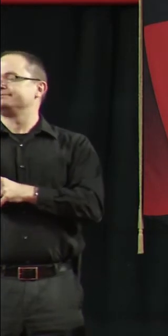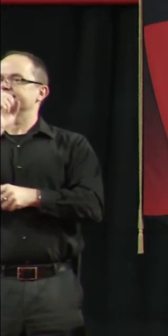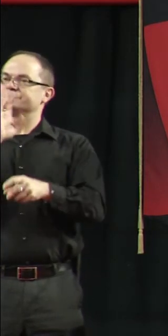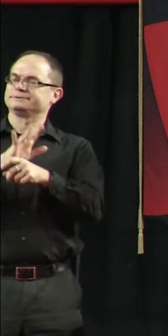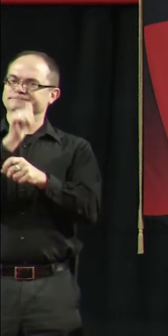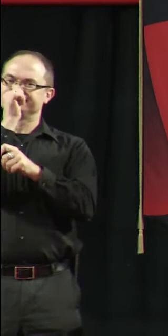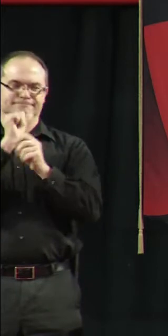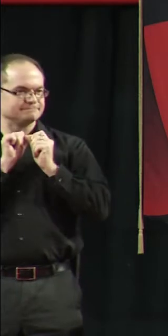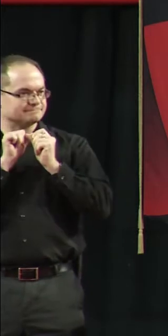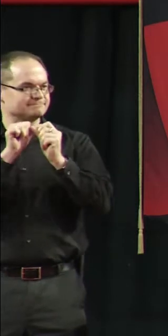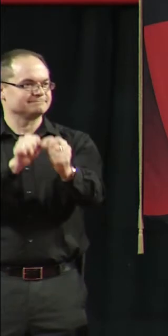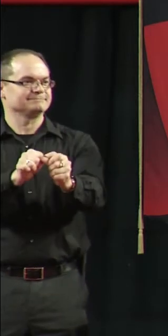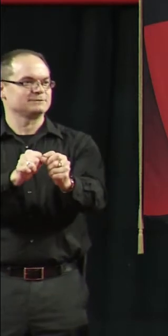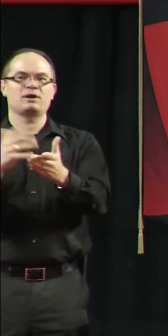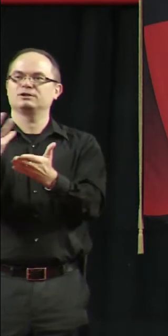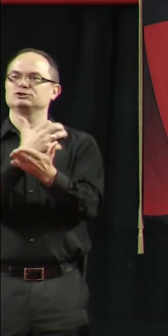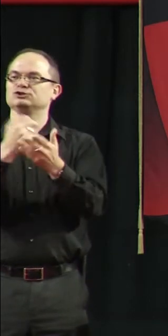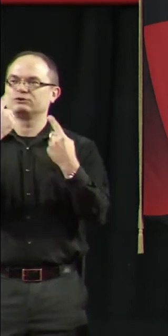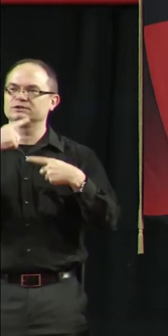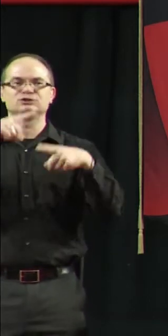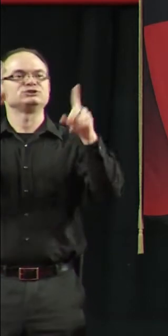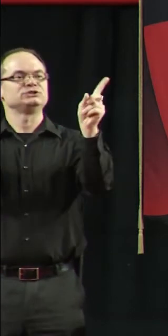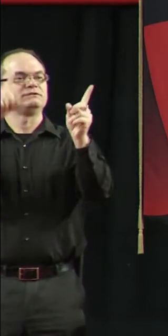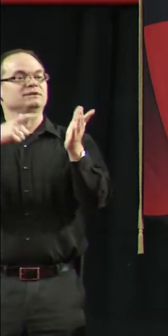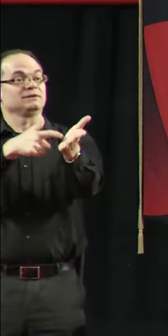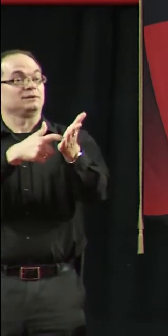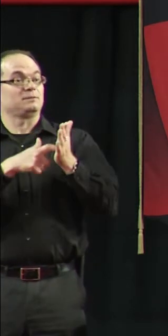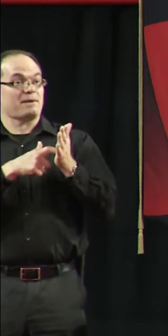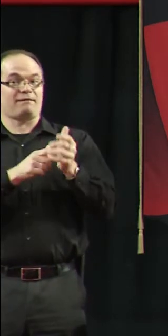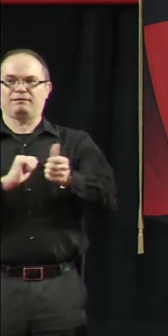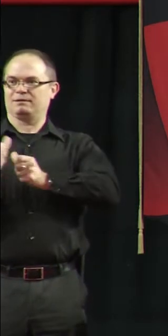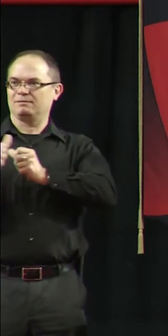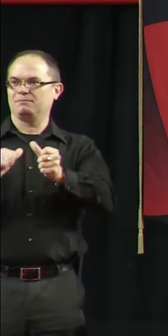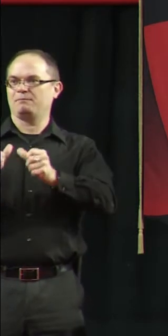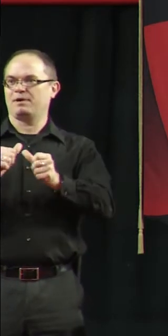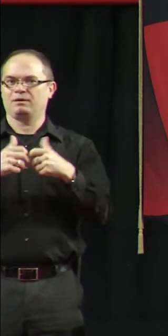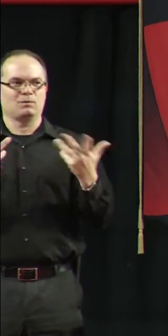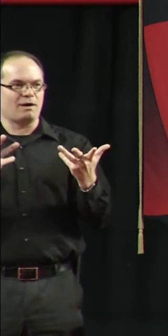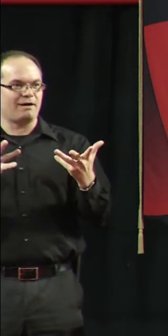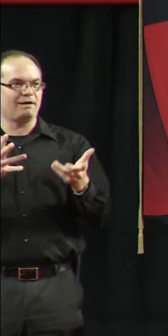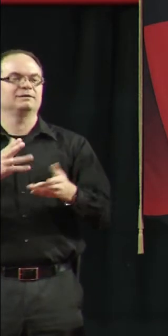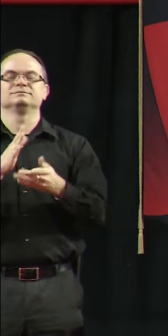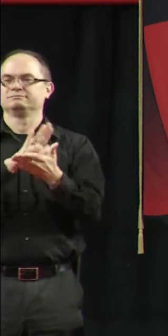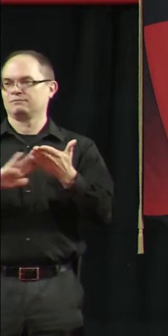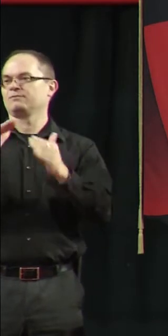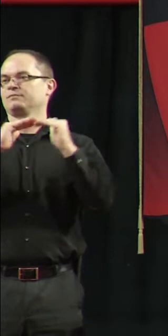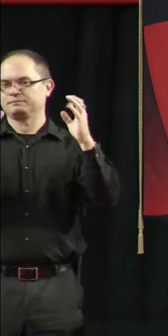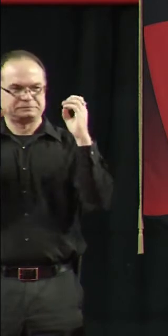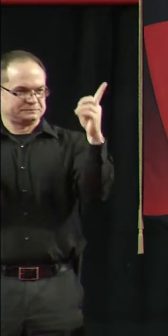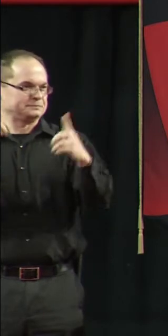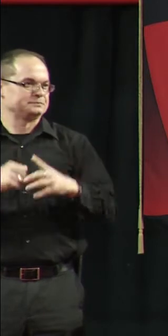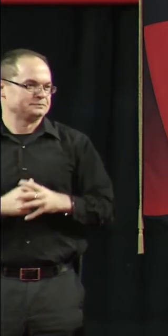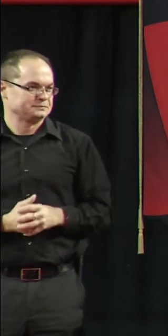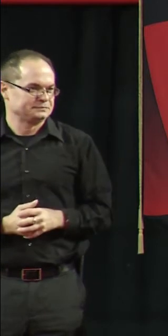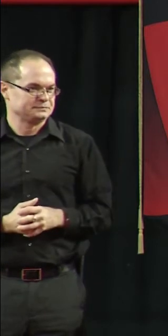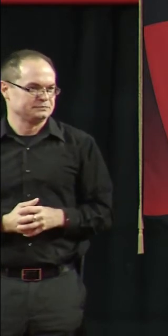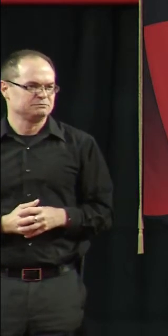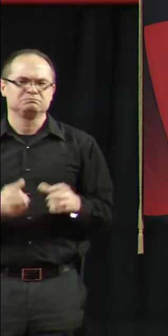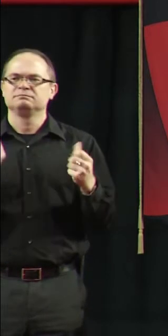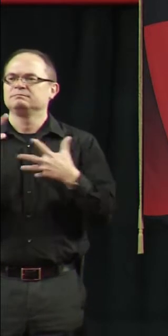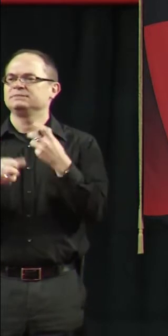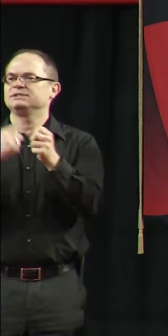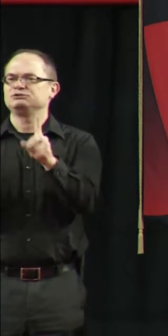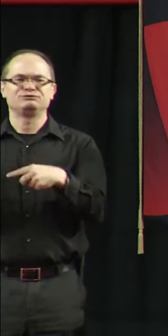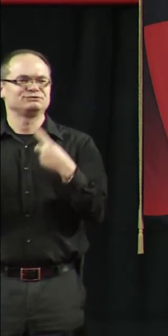dedication, and deserved achievements in the demanding and competitive arena of higher education. For